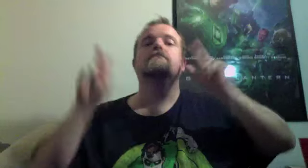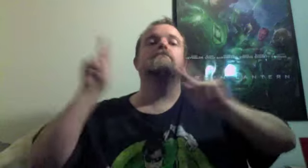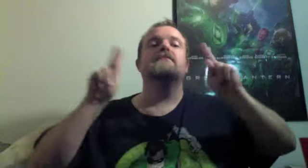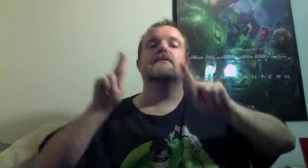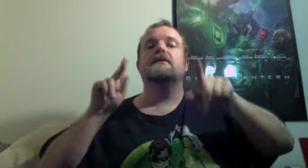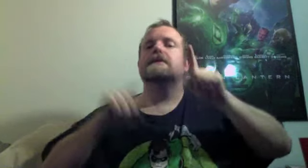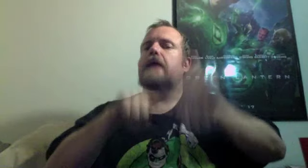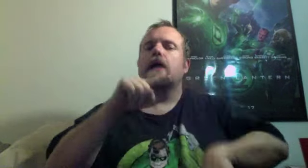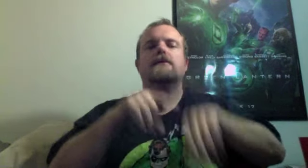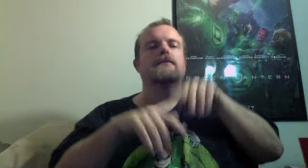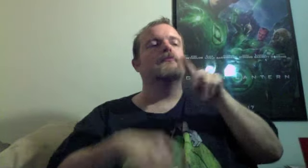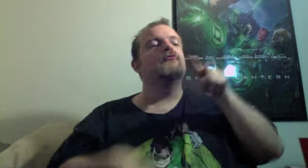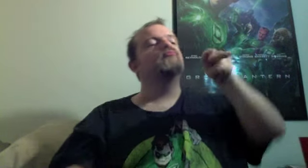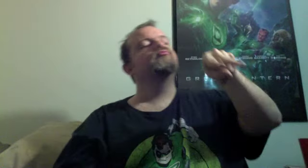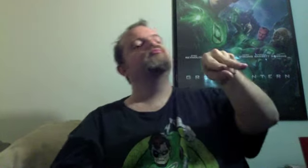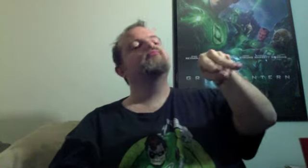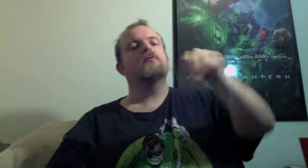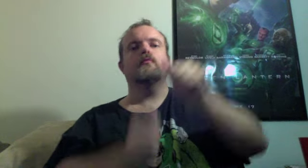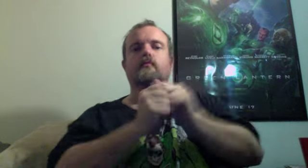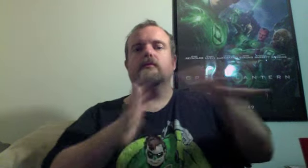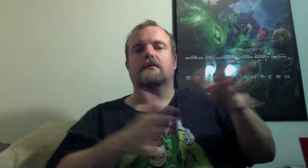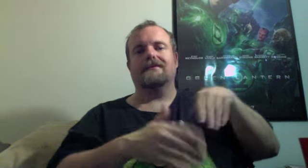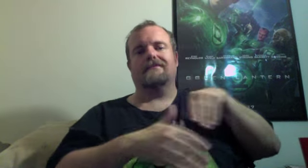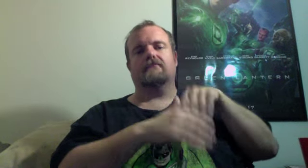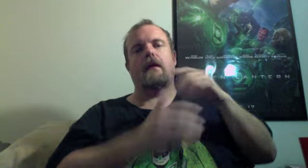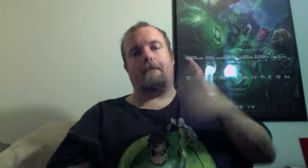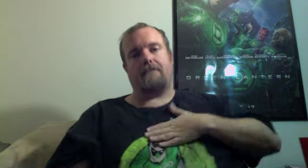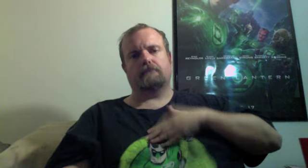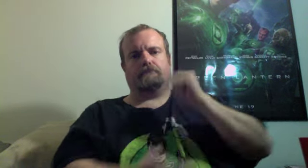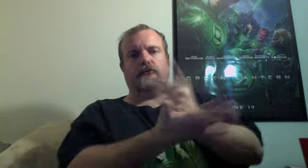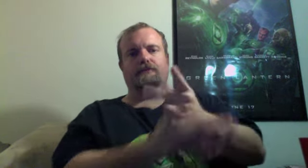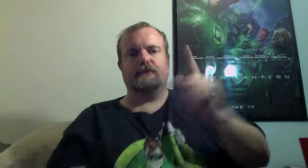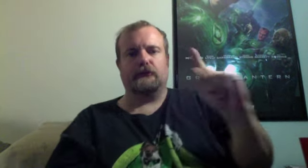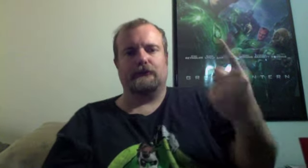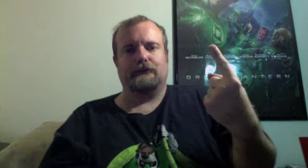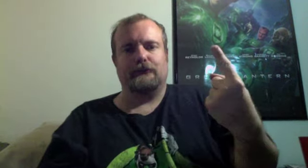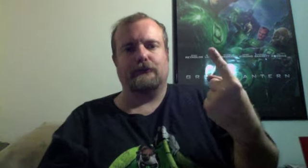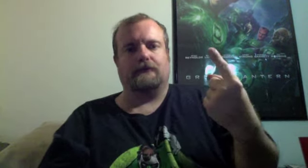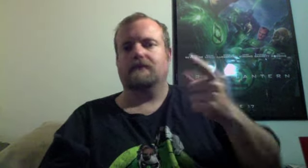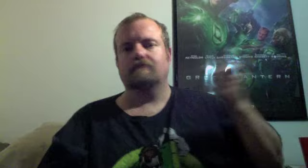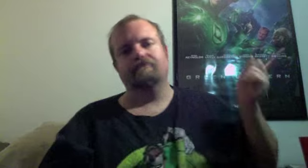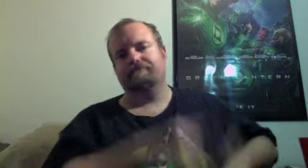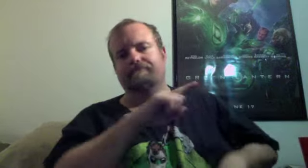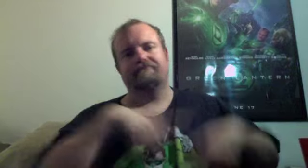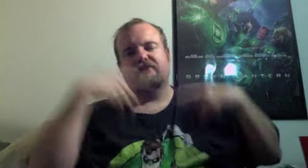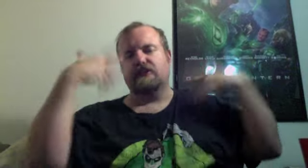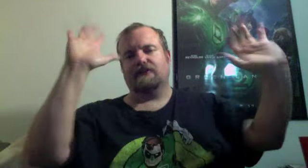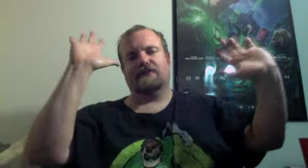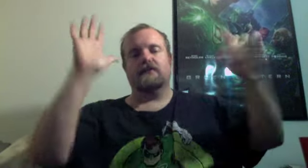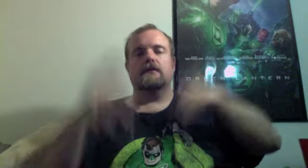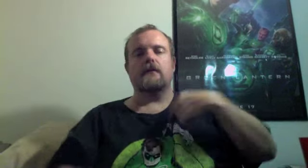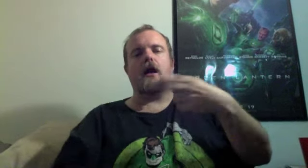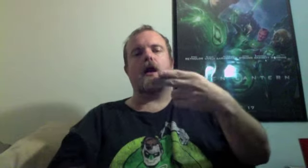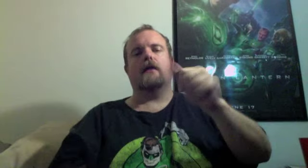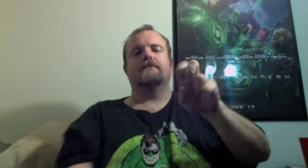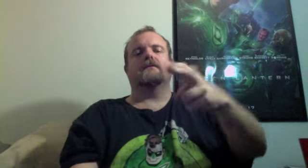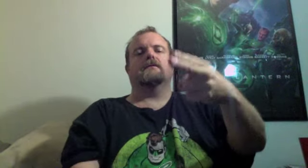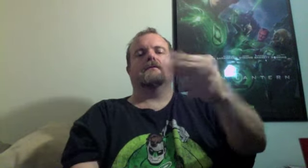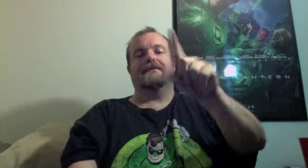steel. A computer-guided laser cuts the starting shape for the heel bands. A quick strike of a press stamps them with the